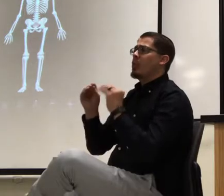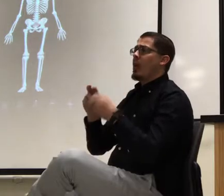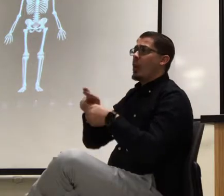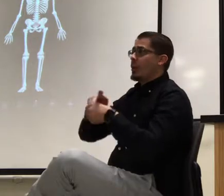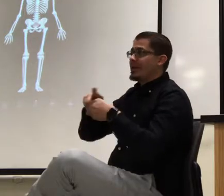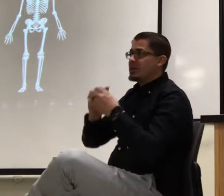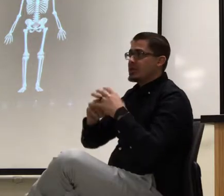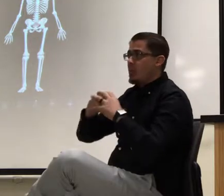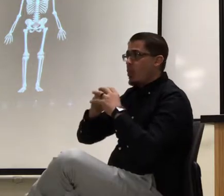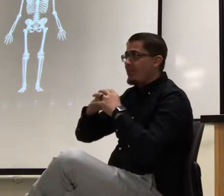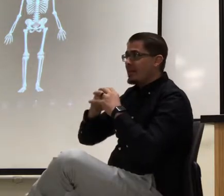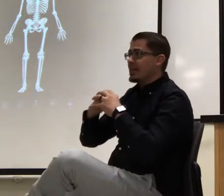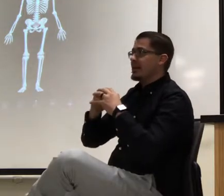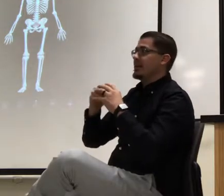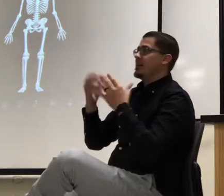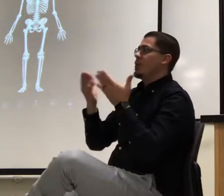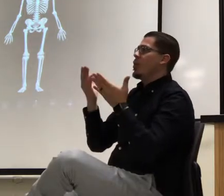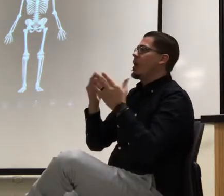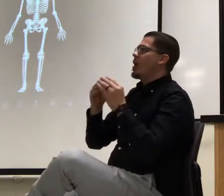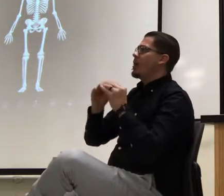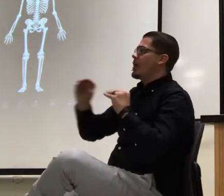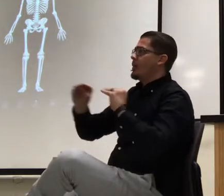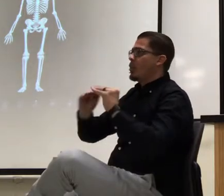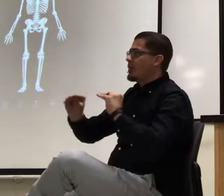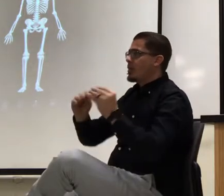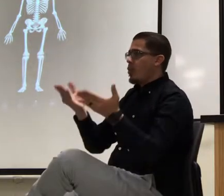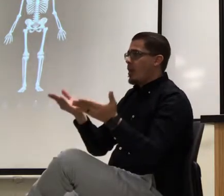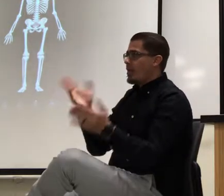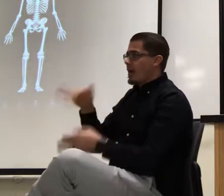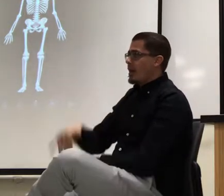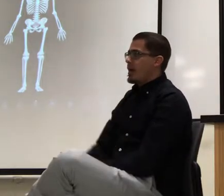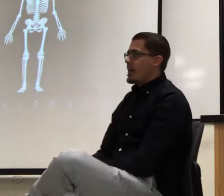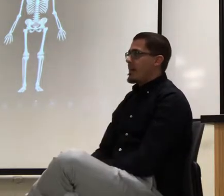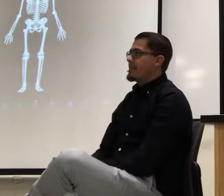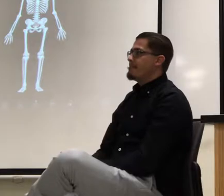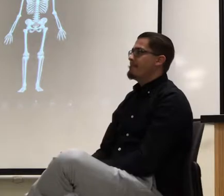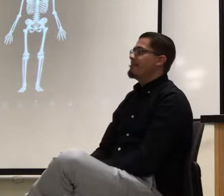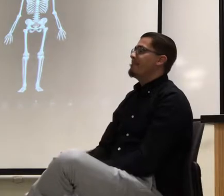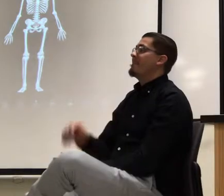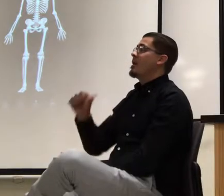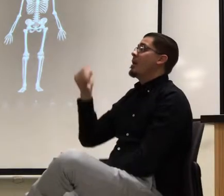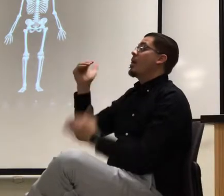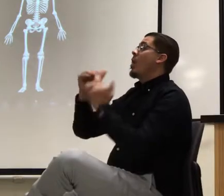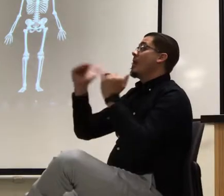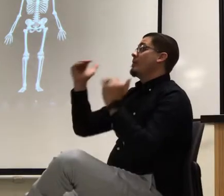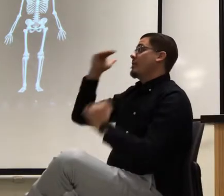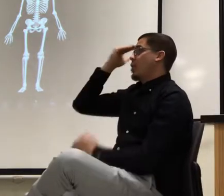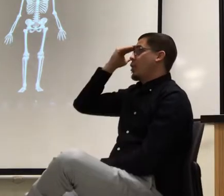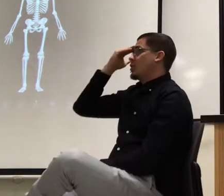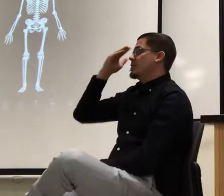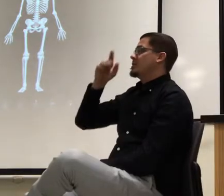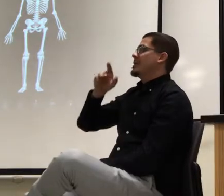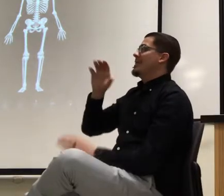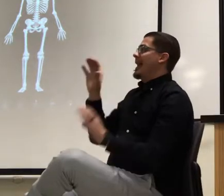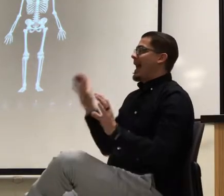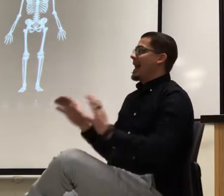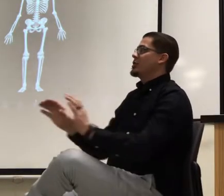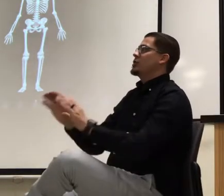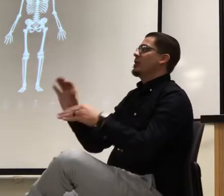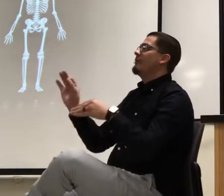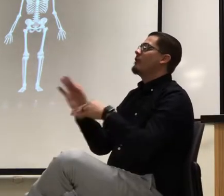moving, what the movement is. So another level of knowledge is the action or the